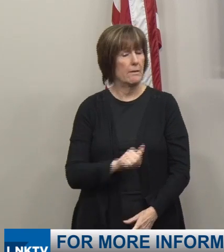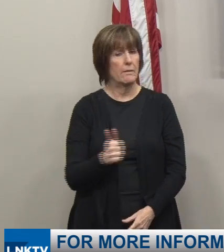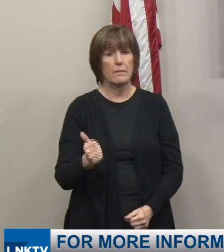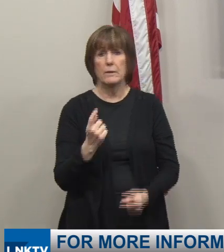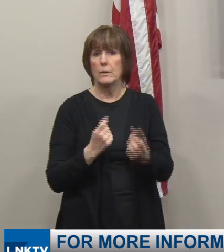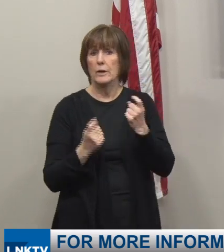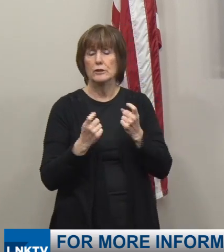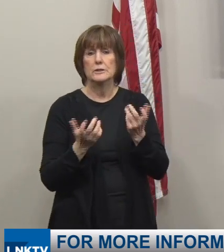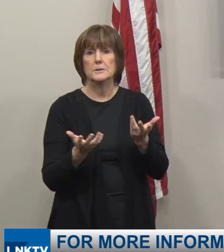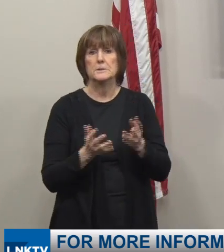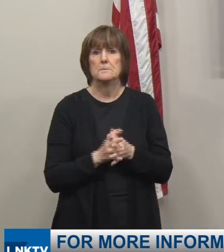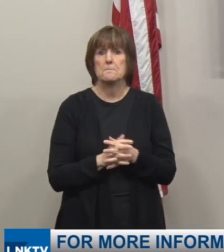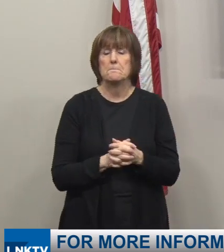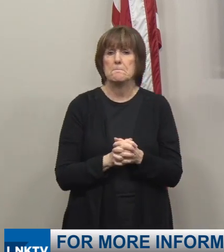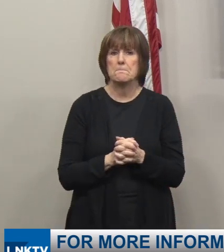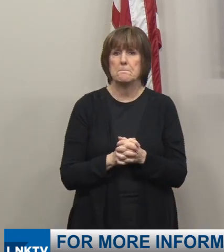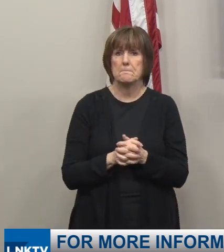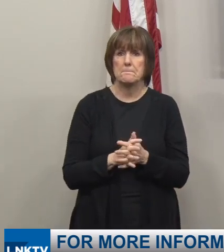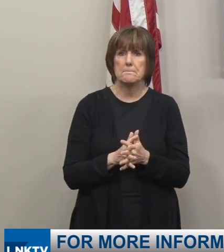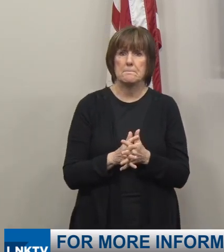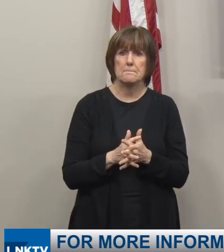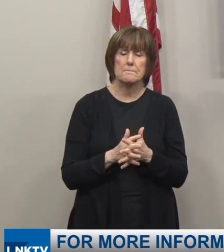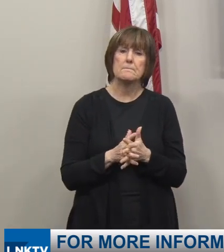Any other questions?